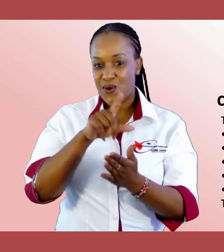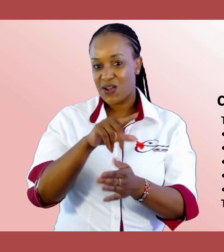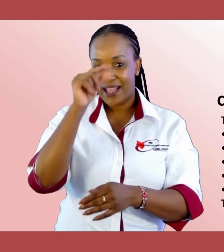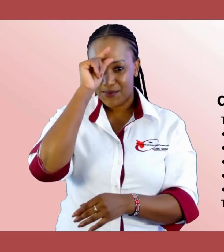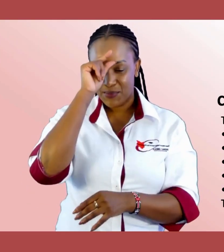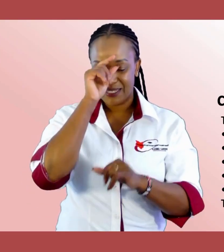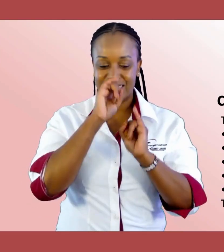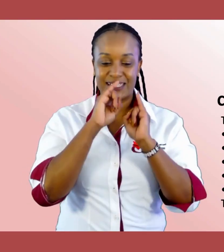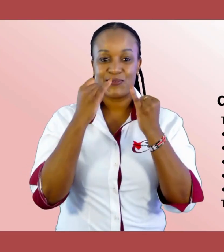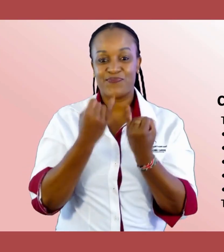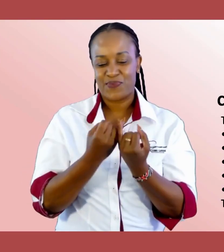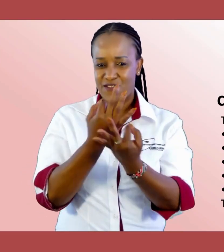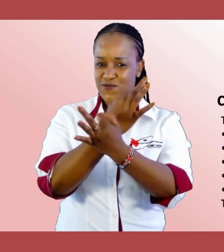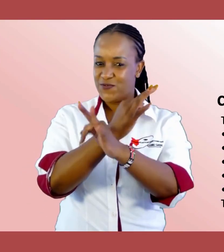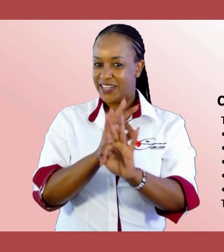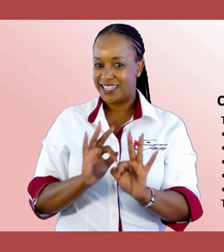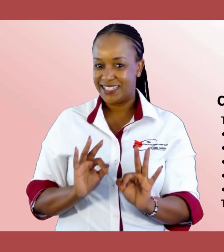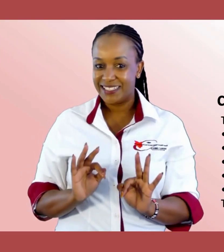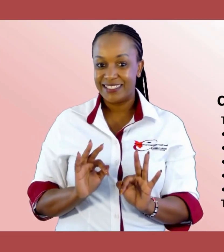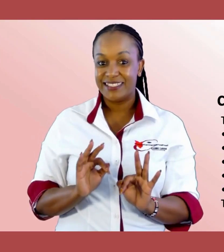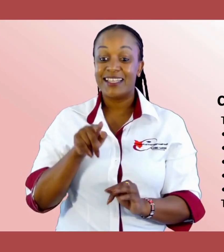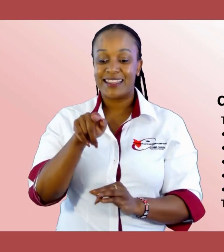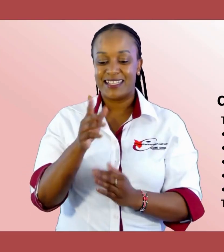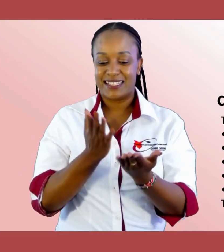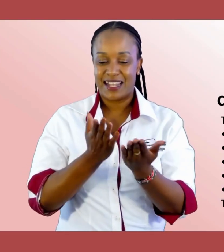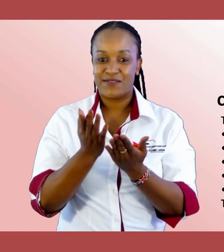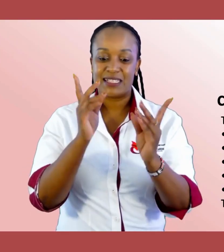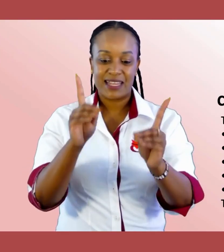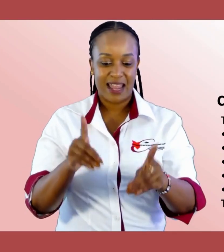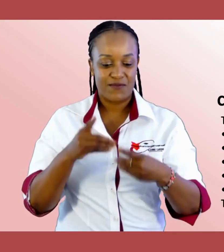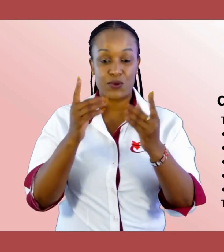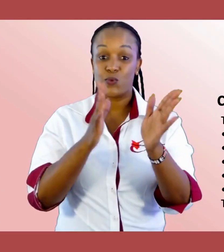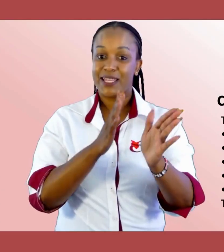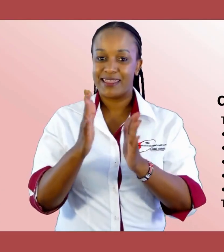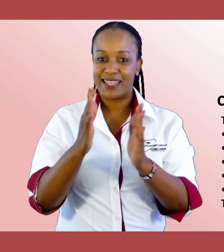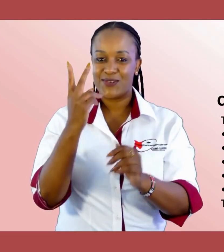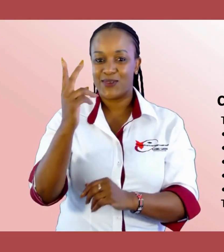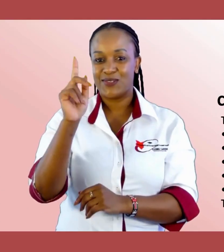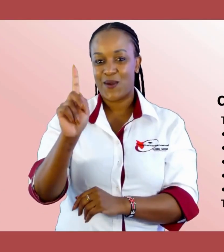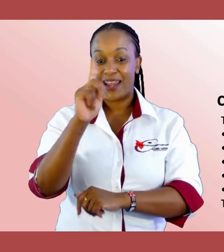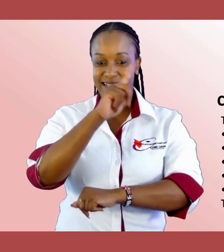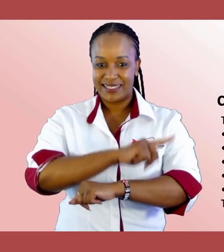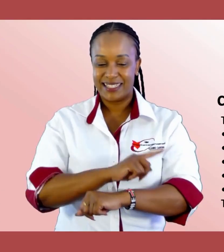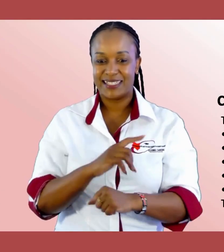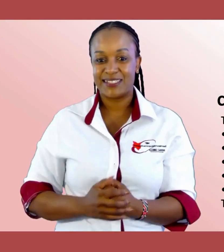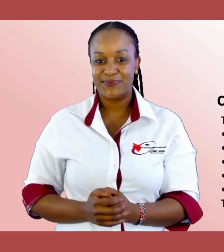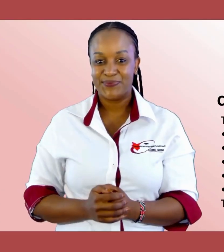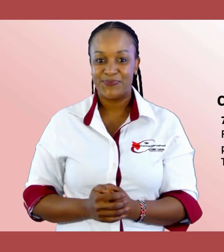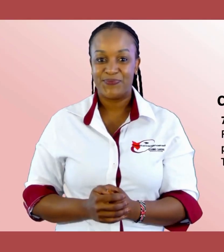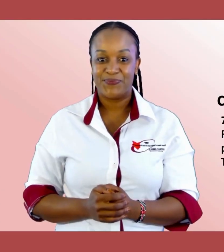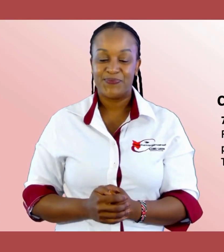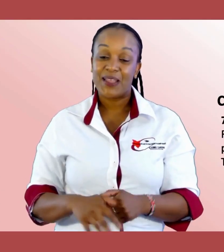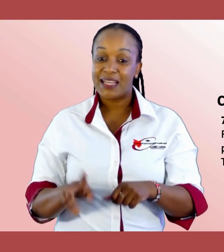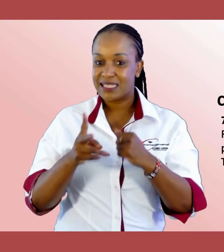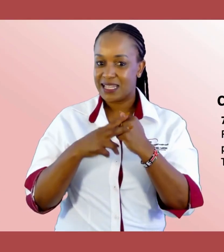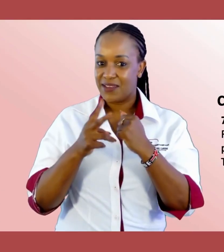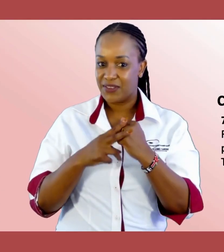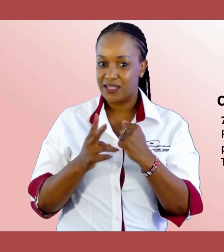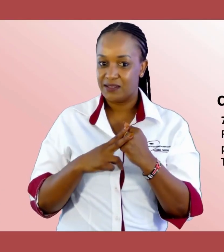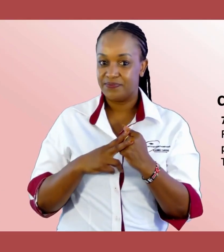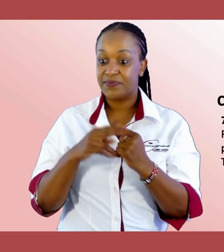government institutions, free. The service is delivered within 21 days.